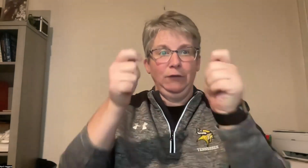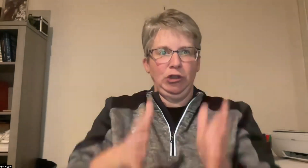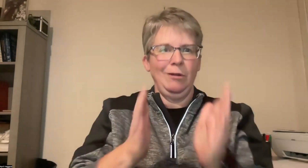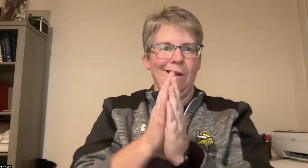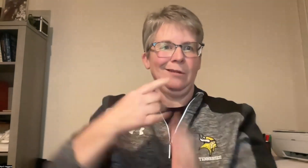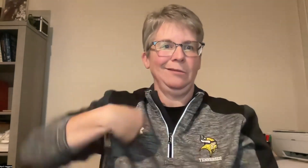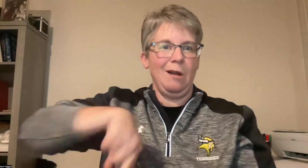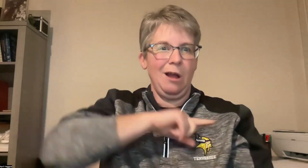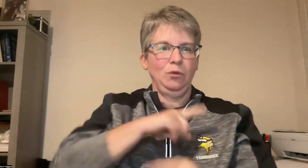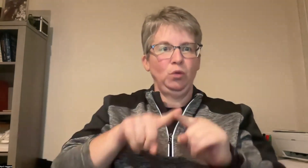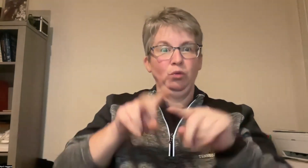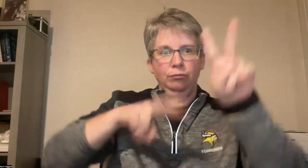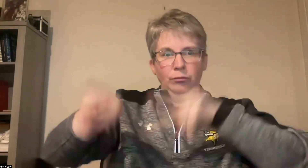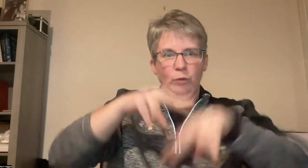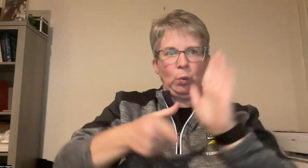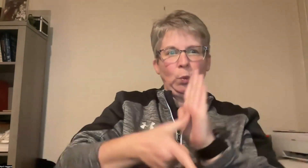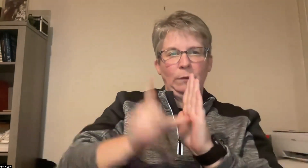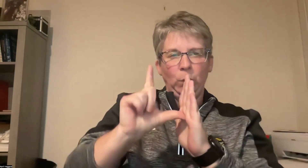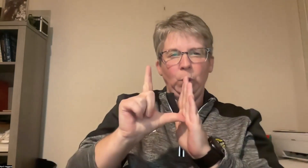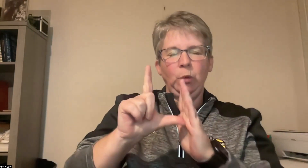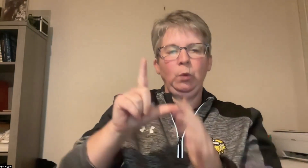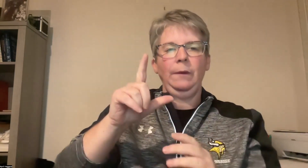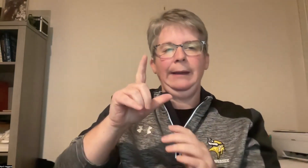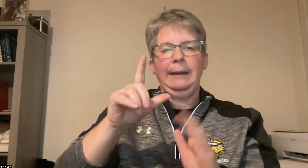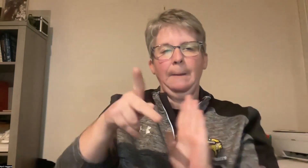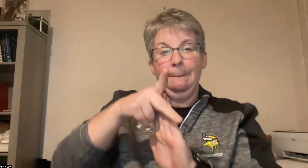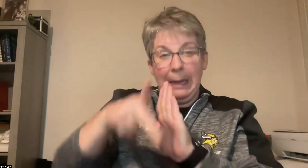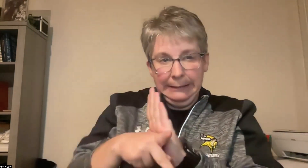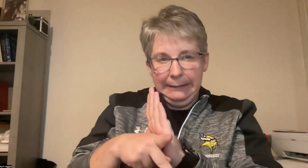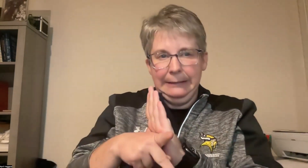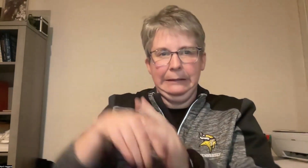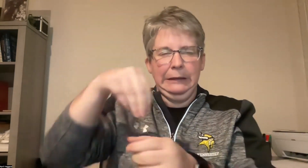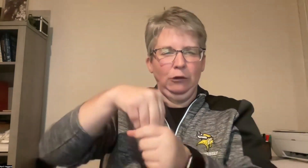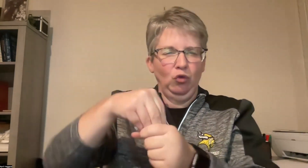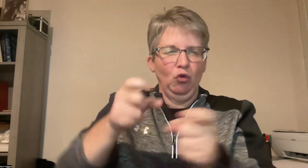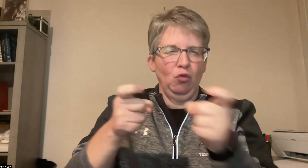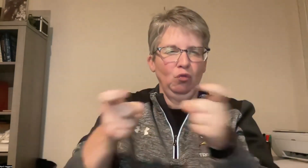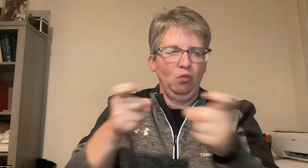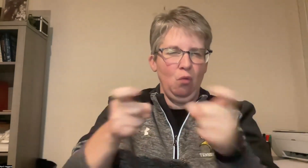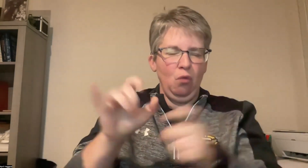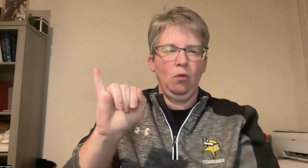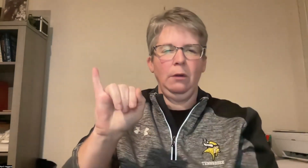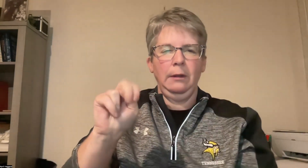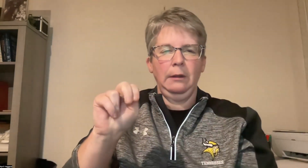One item is we're looking to review the